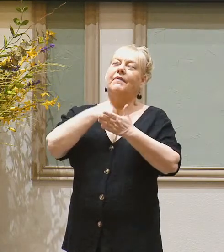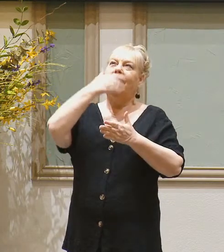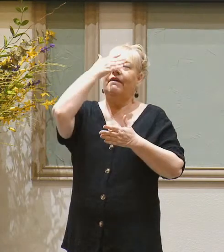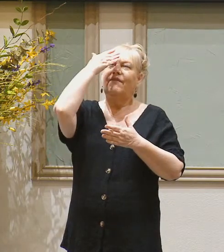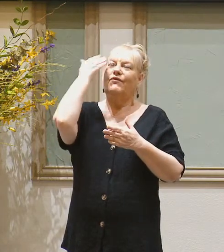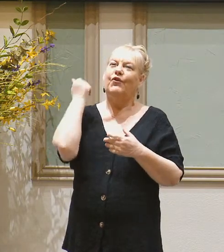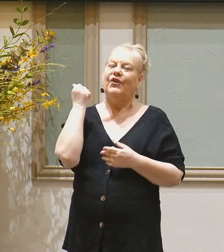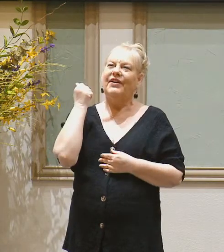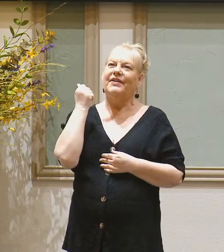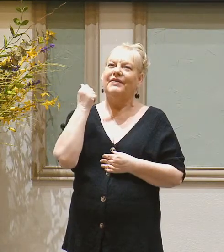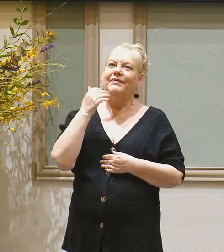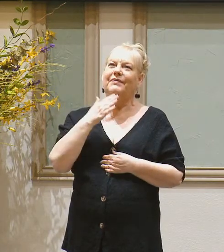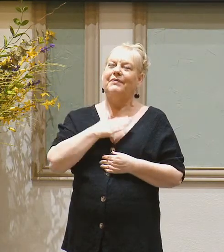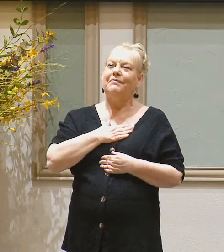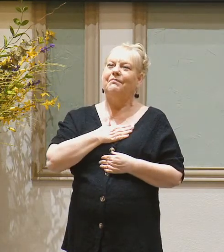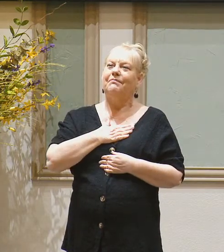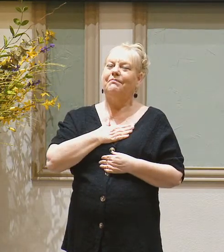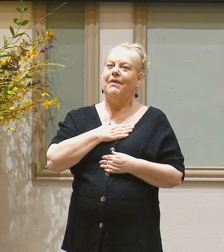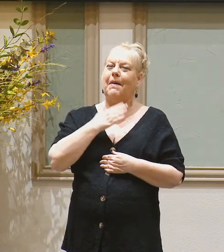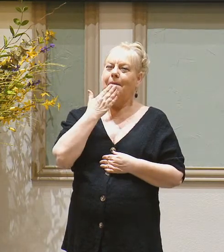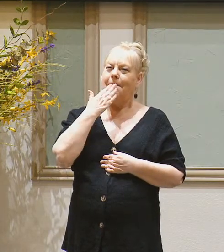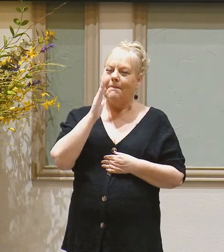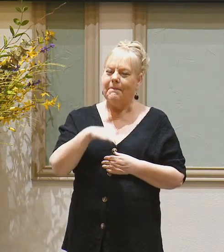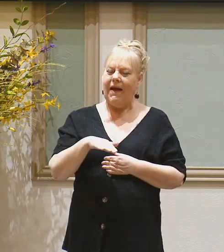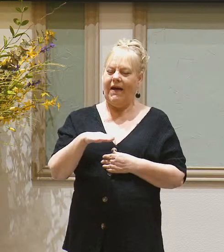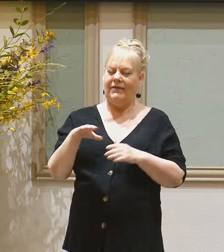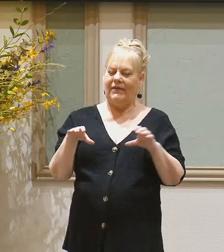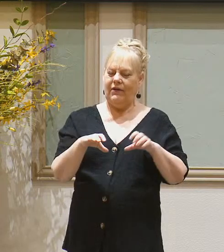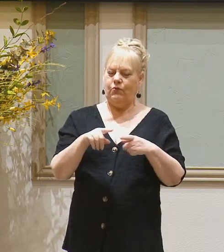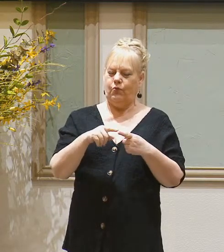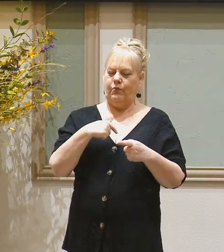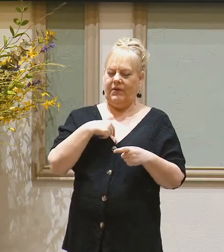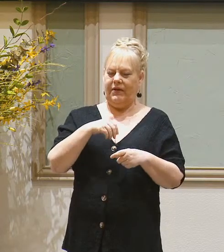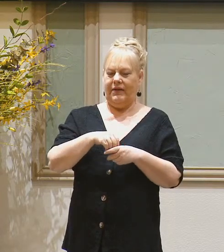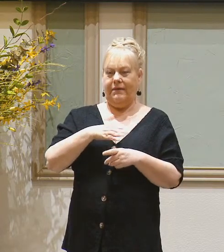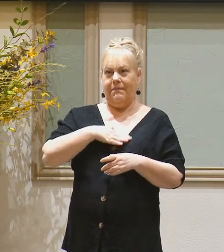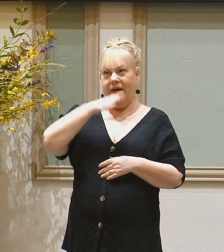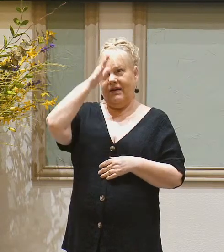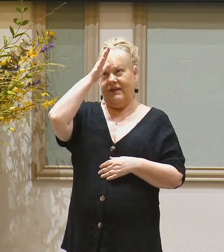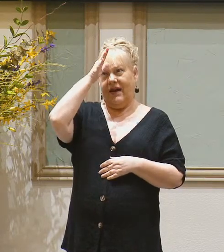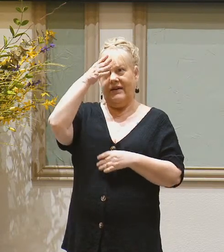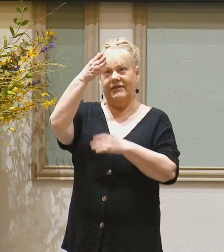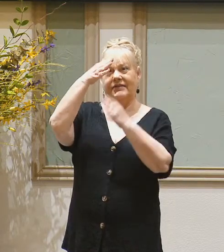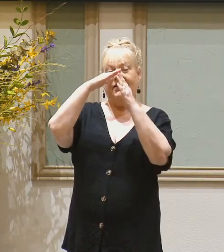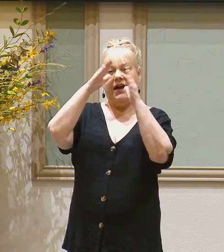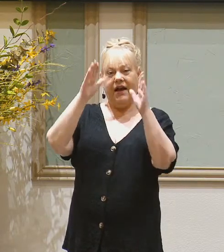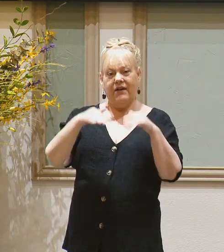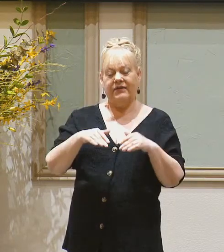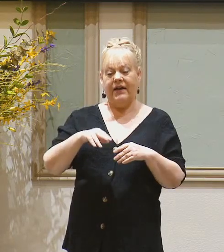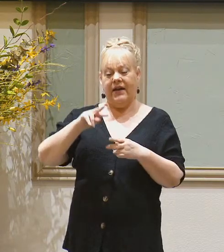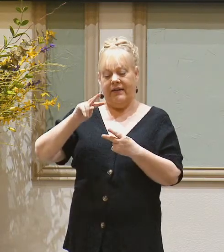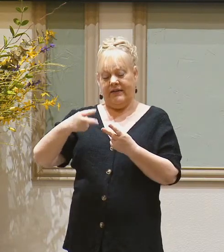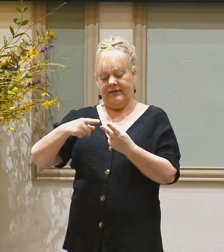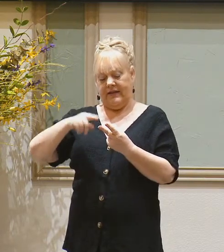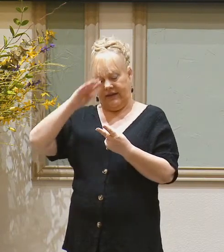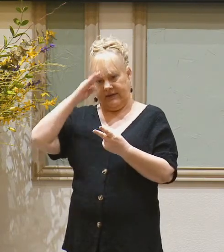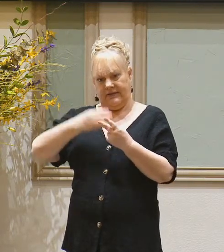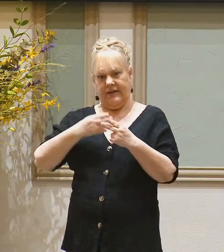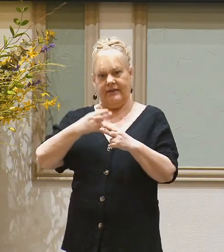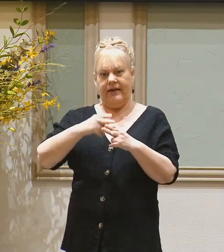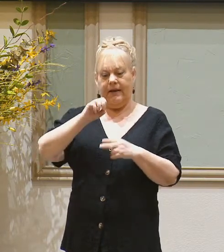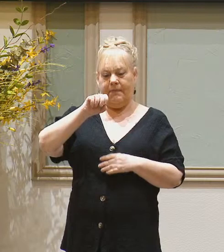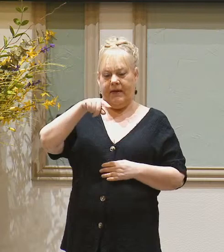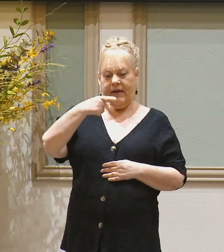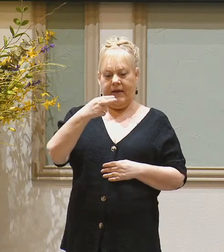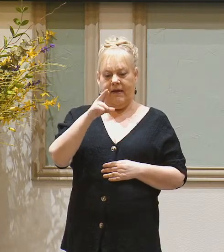forget my mistreatment in my daddy's house." The second son he names Ephraim, which